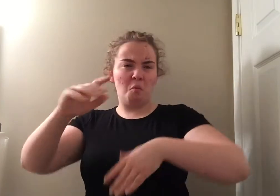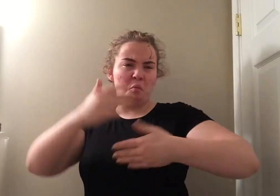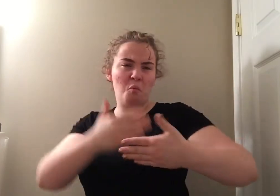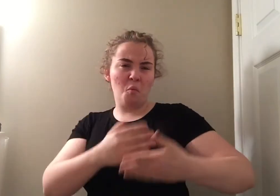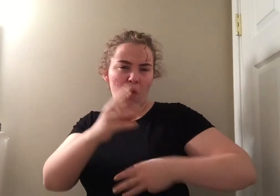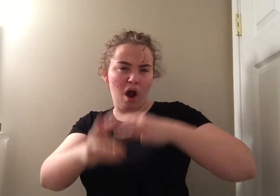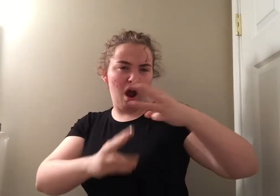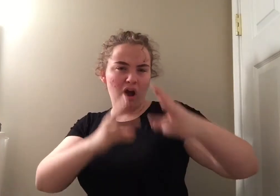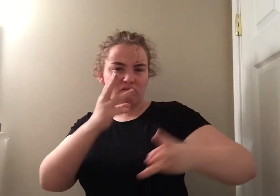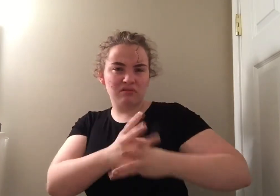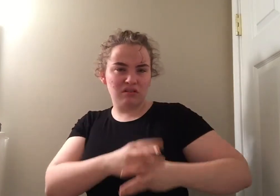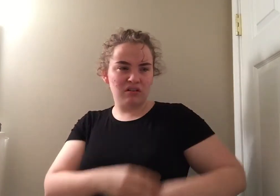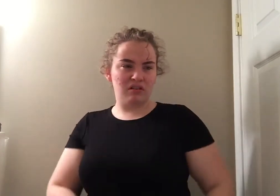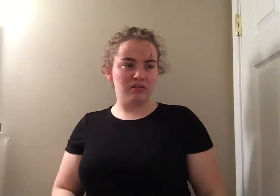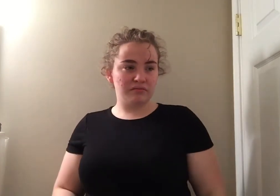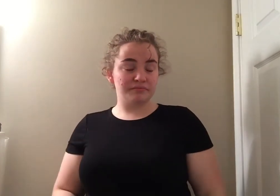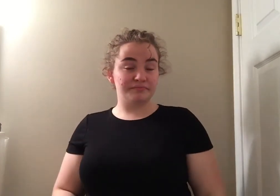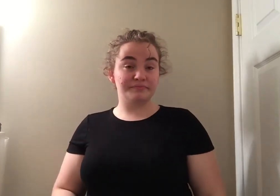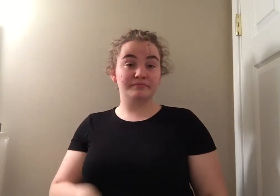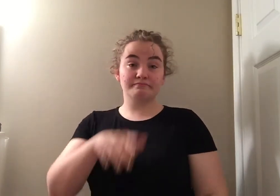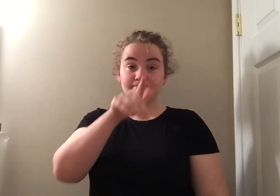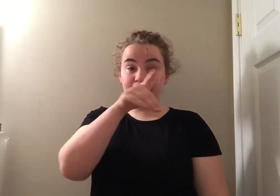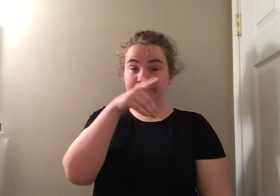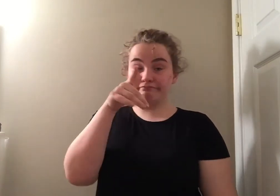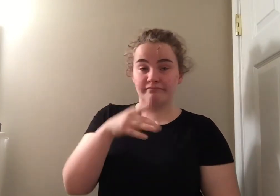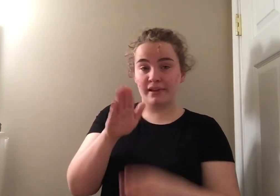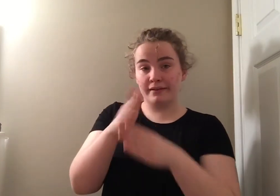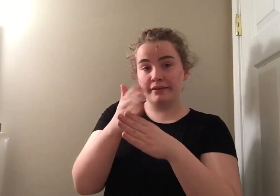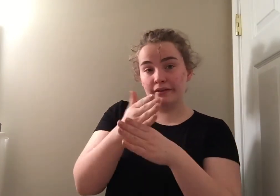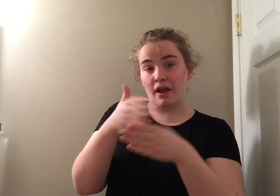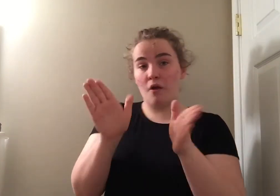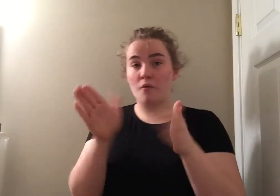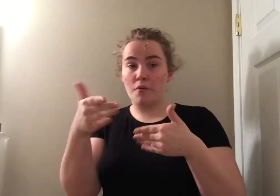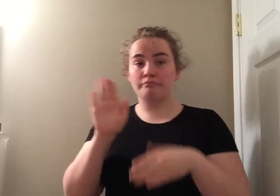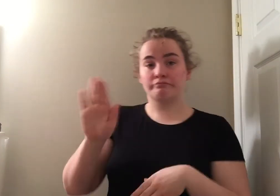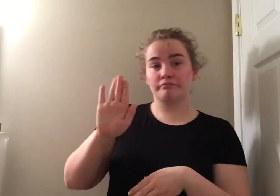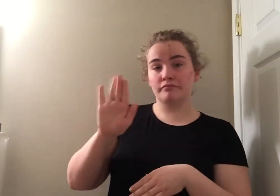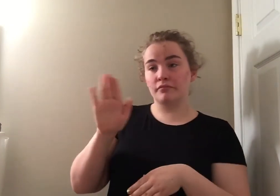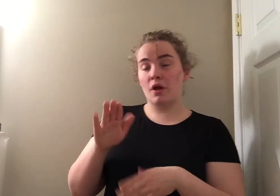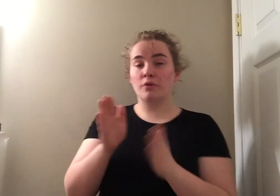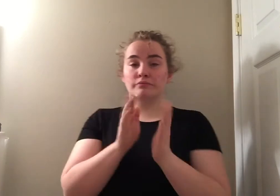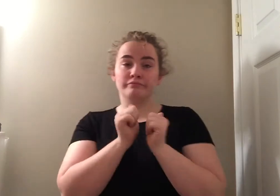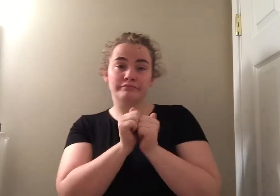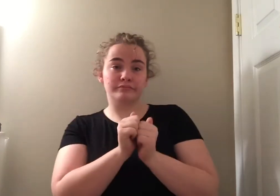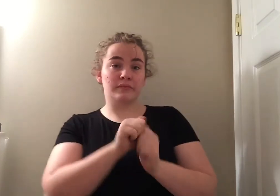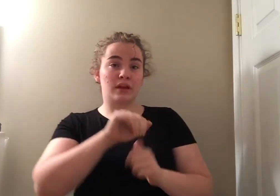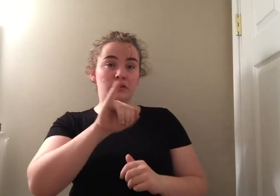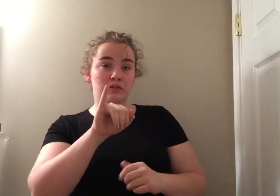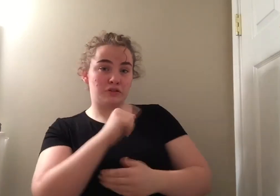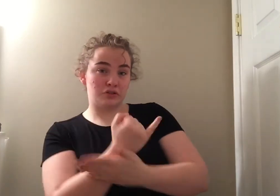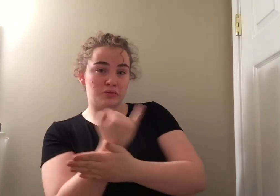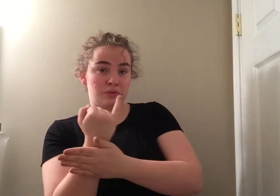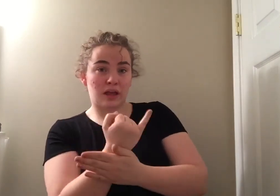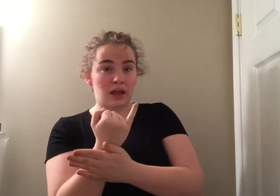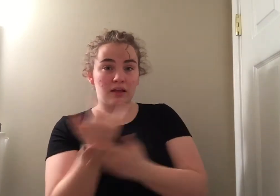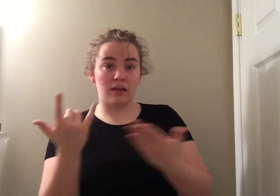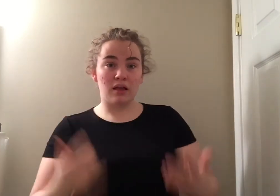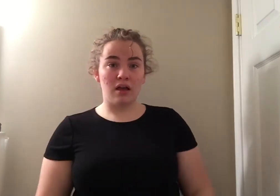Lily had to share her room with Julius. After Julius goes away, do I get my room back? She asked. Julius